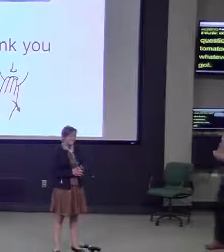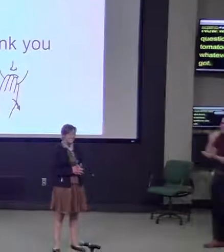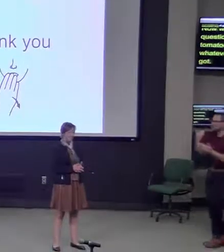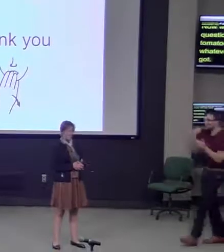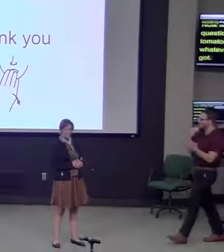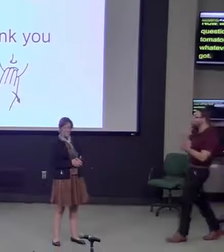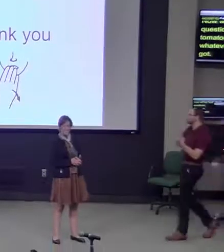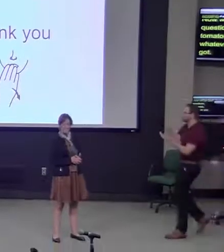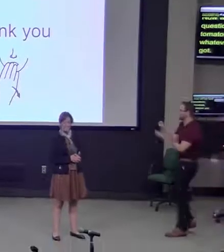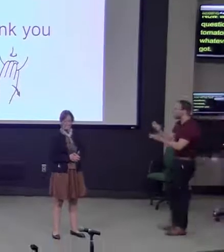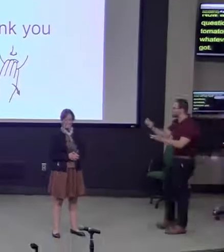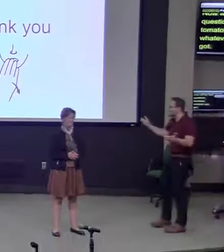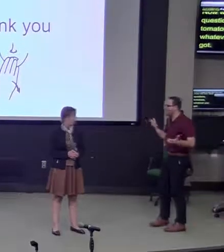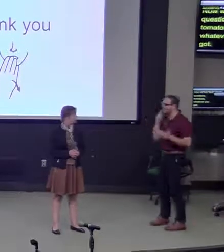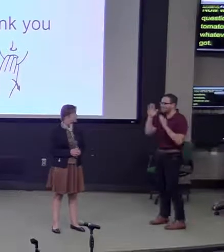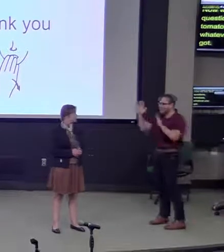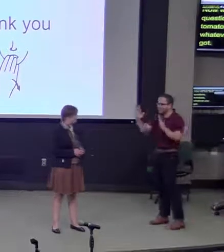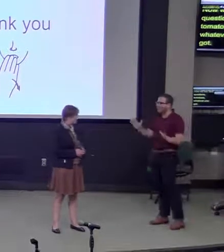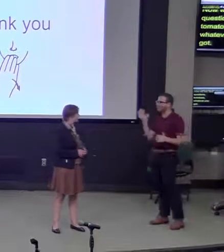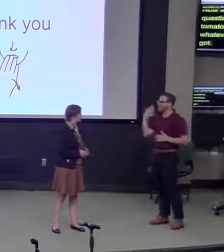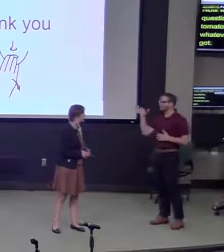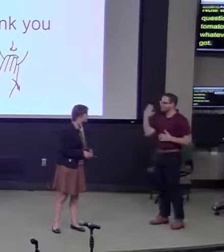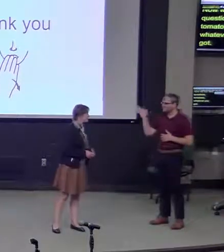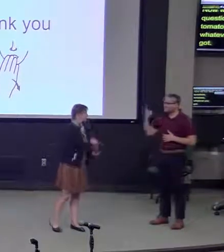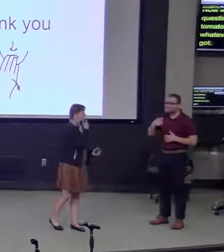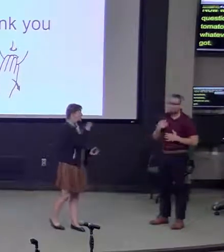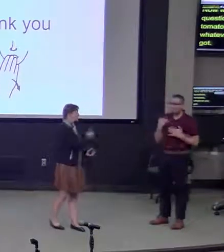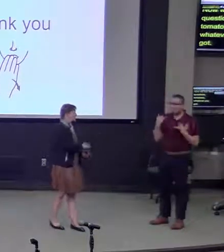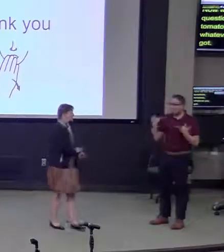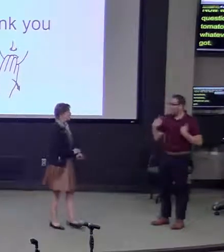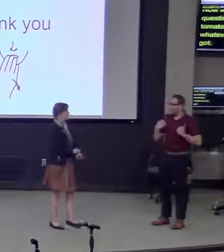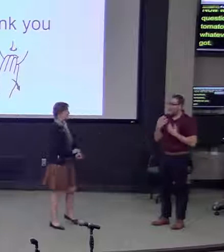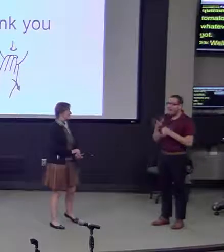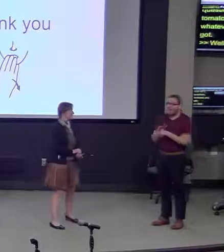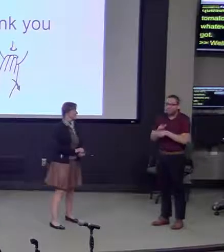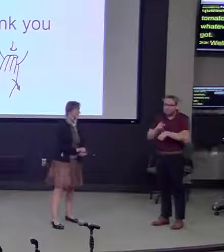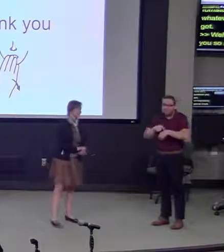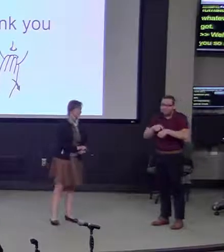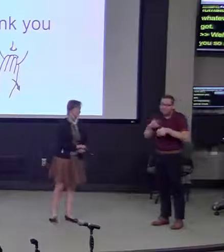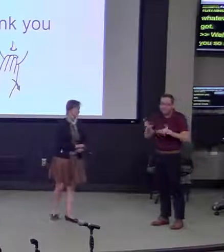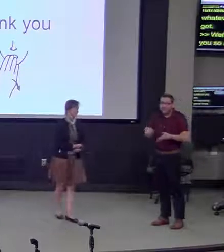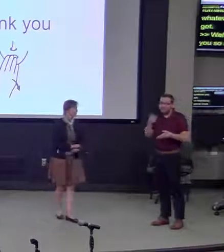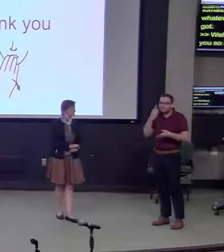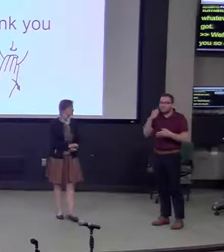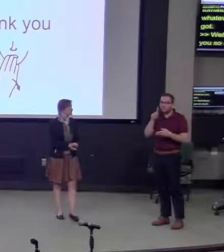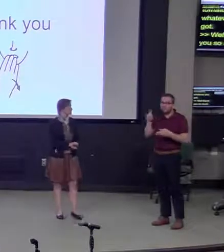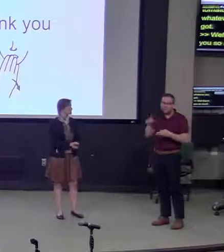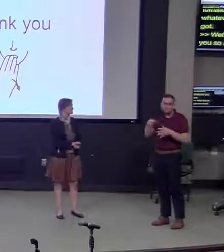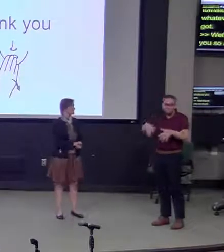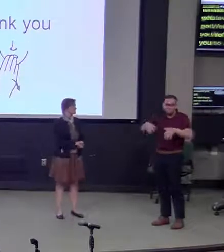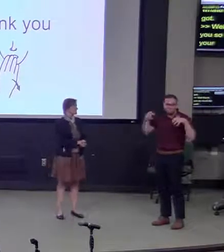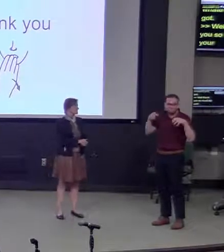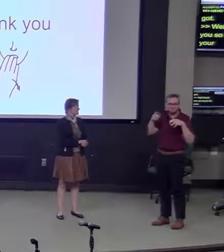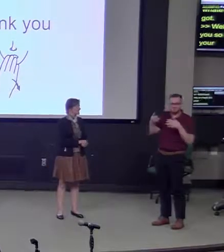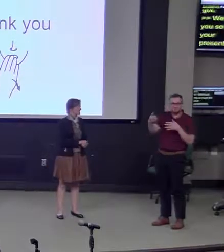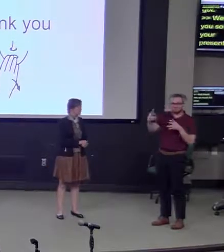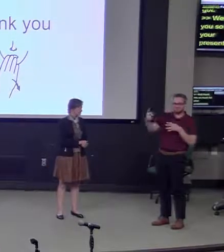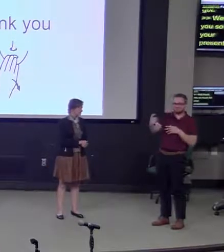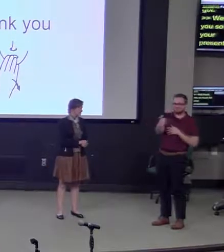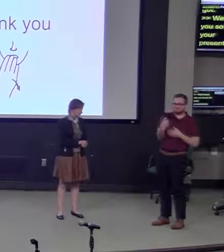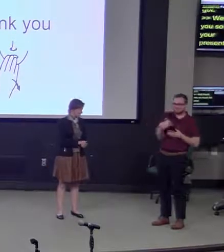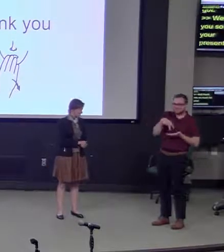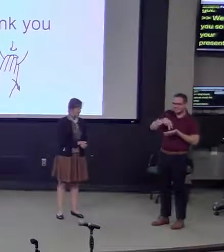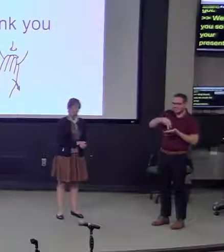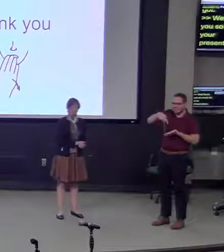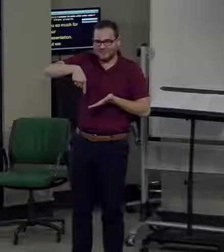Well, thank you very much for your presentation. We learned so much. It was a wonderful presentation. So we do have some time left